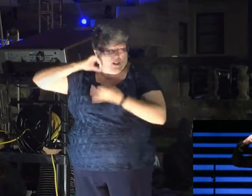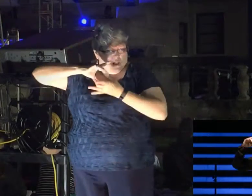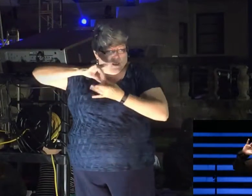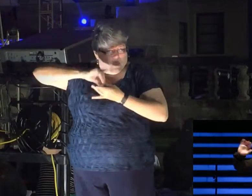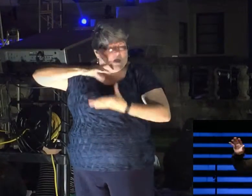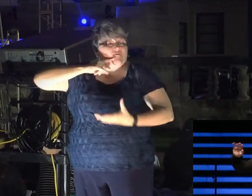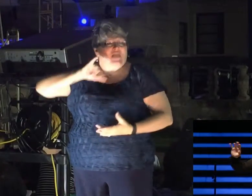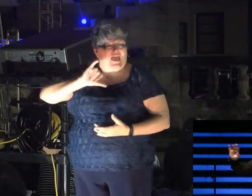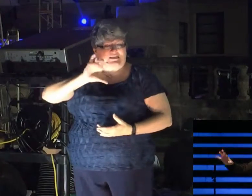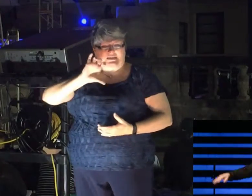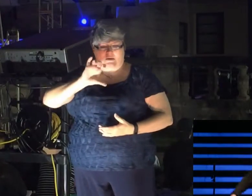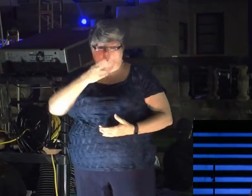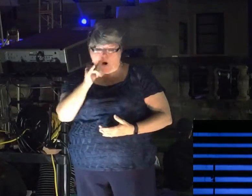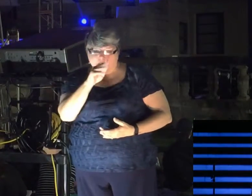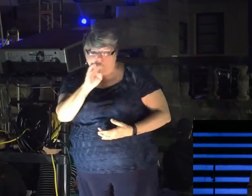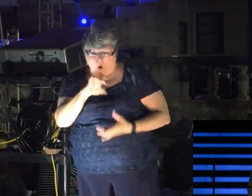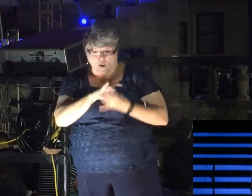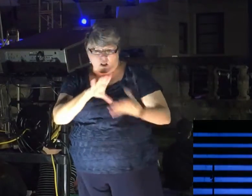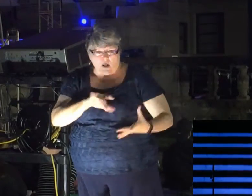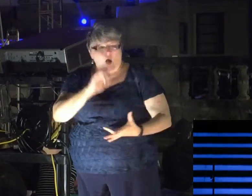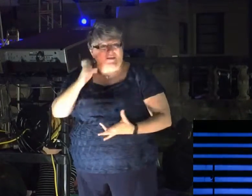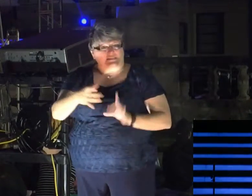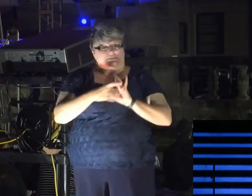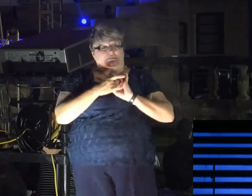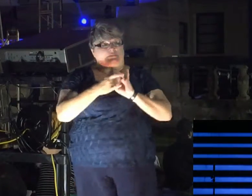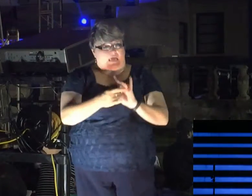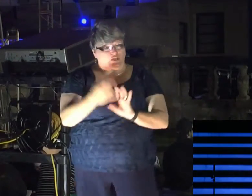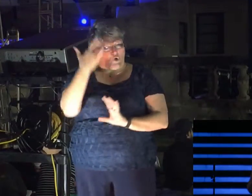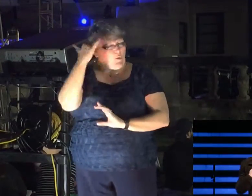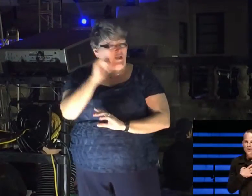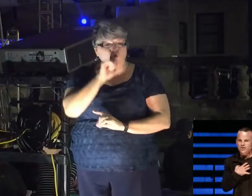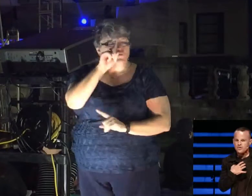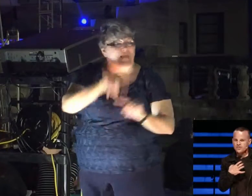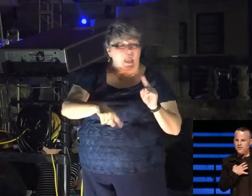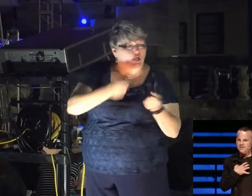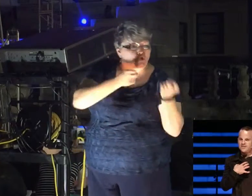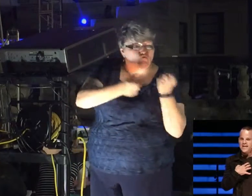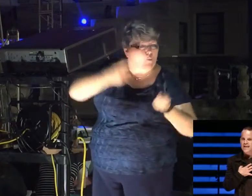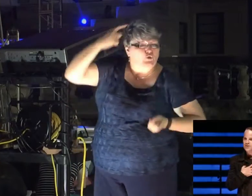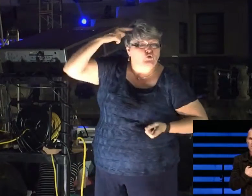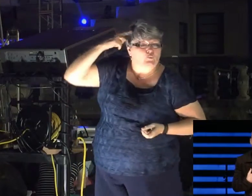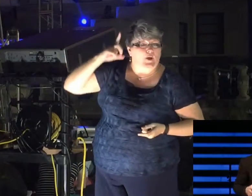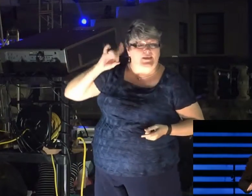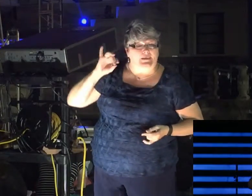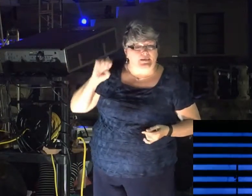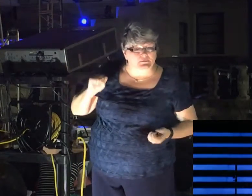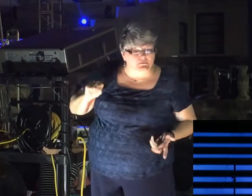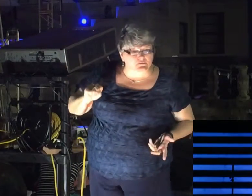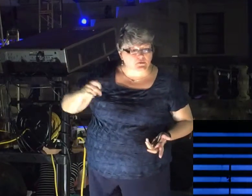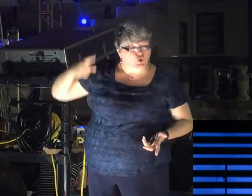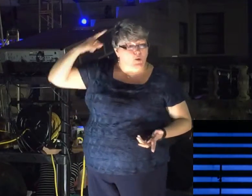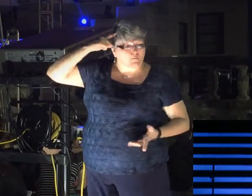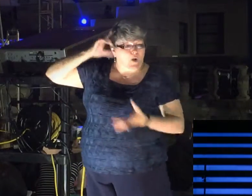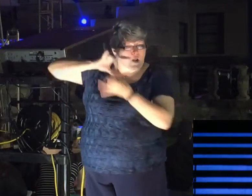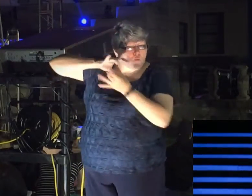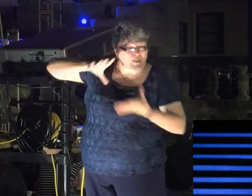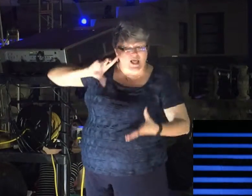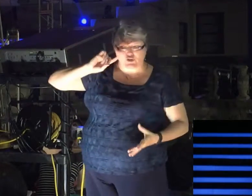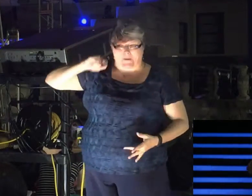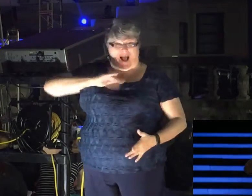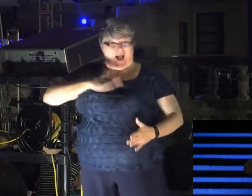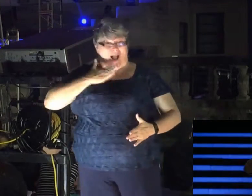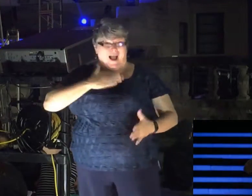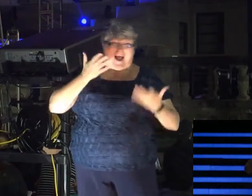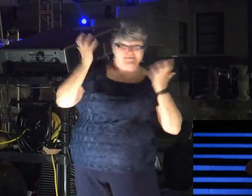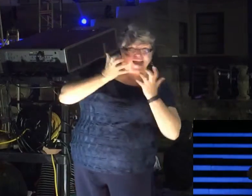thing as physical sex with no emotional strings attached. Why? Because you don't get to control what your brain does. It